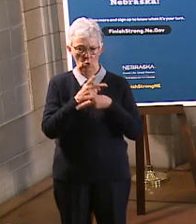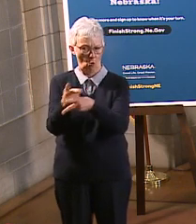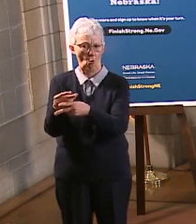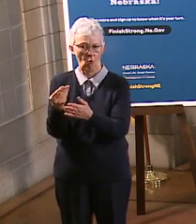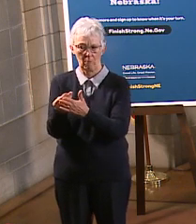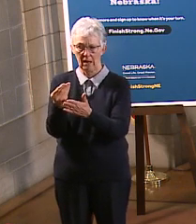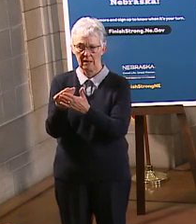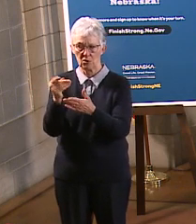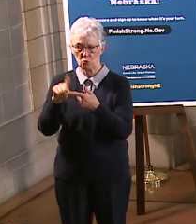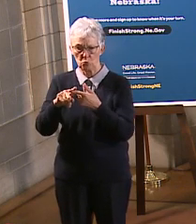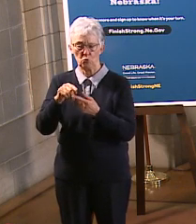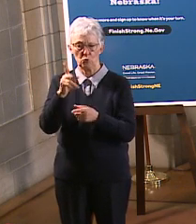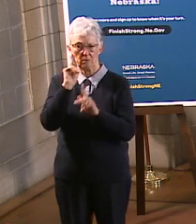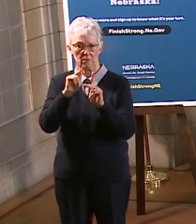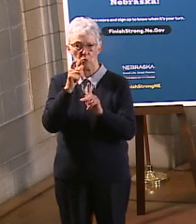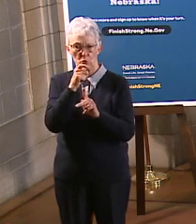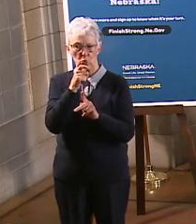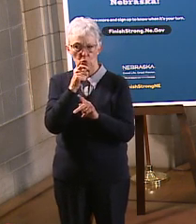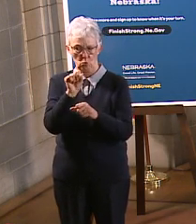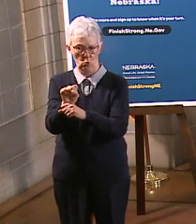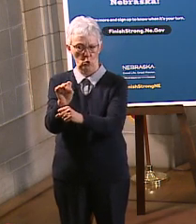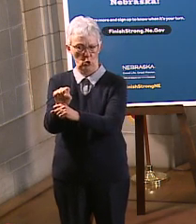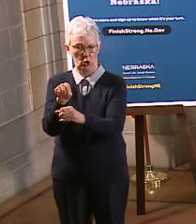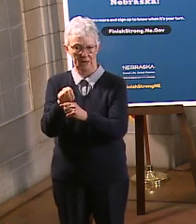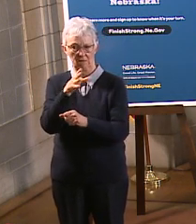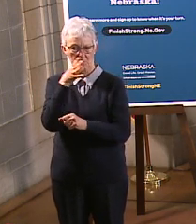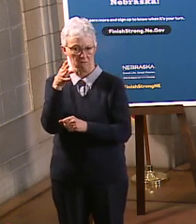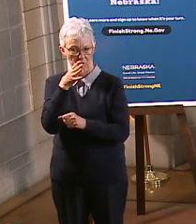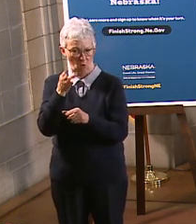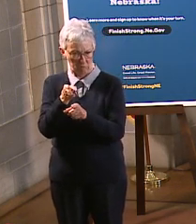when it comes to agriculture. And in fact, the